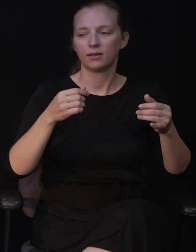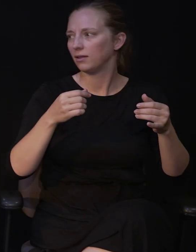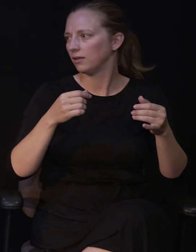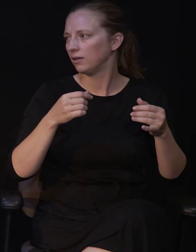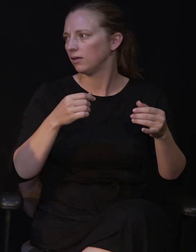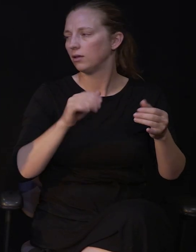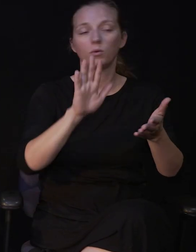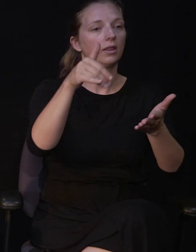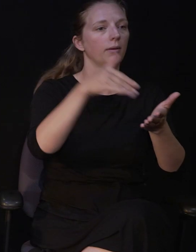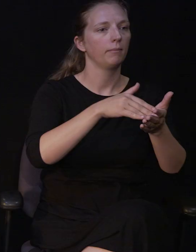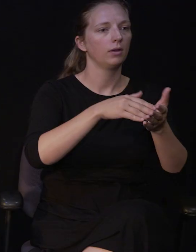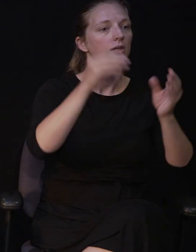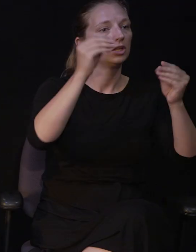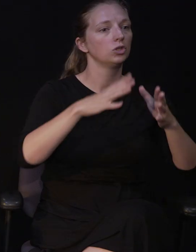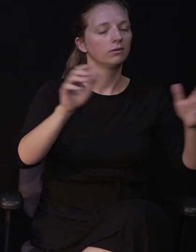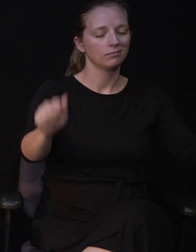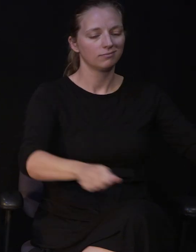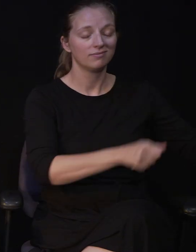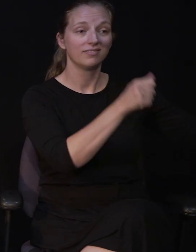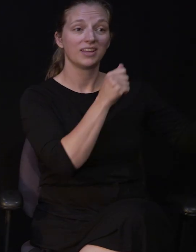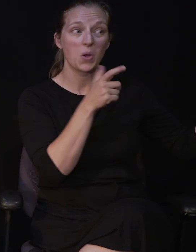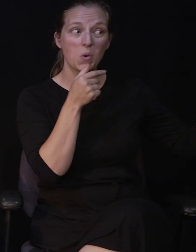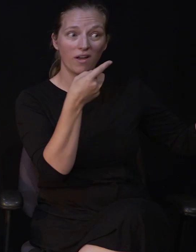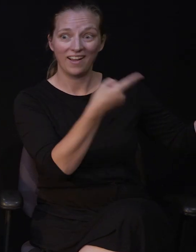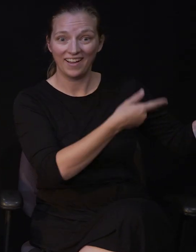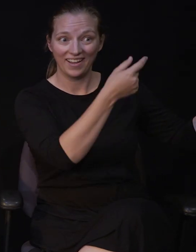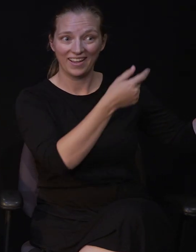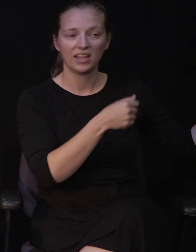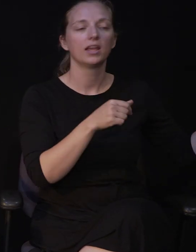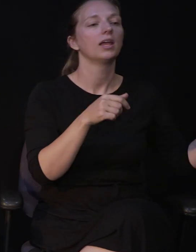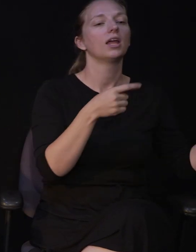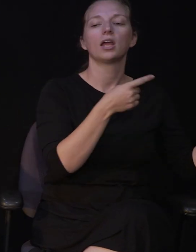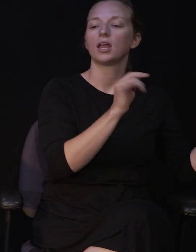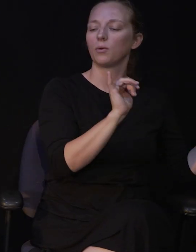like around the middle, teacher held up this picture, and it was